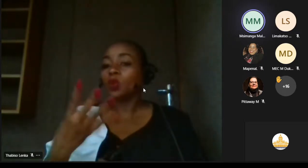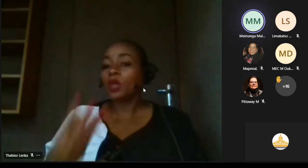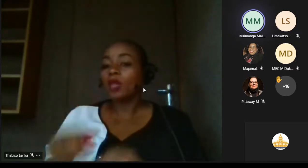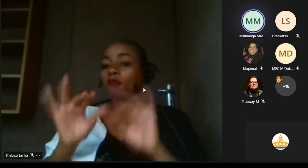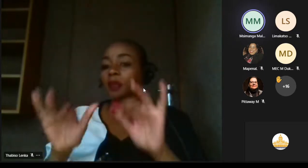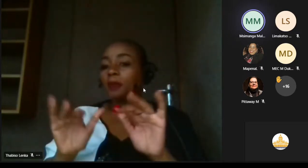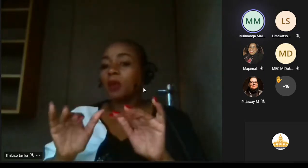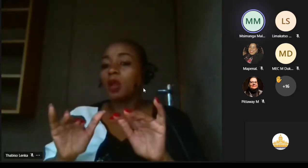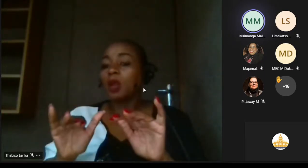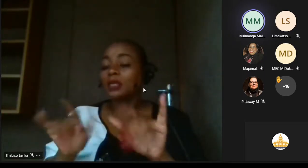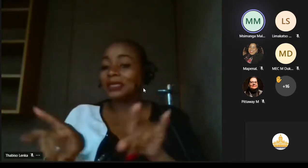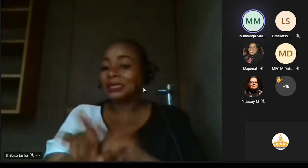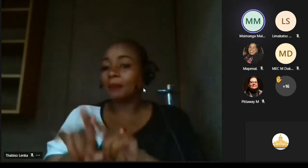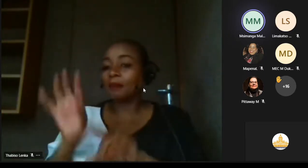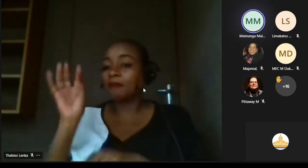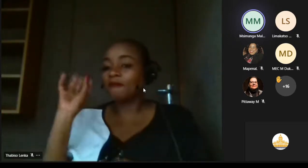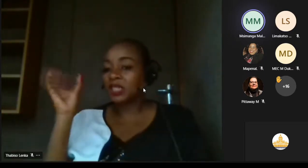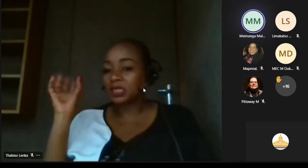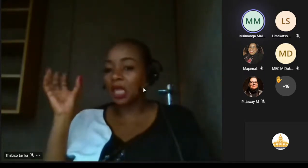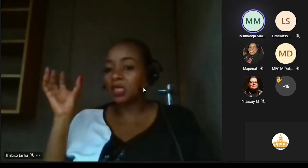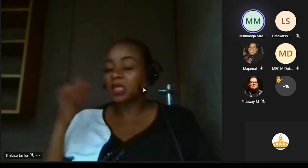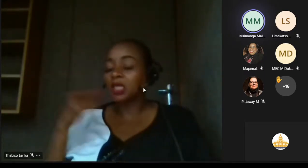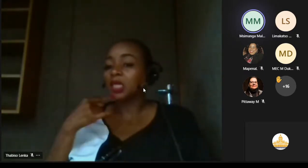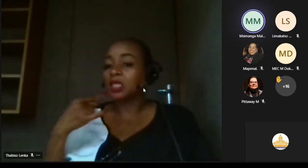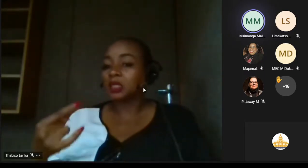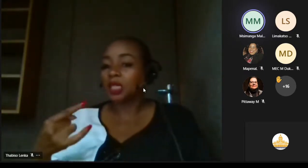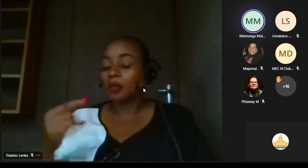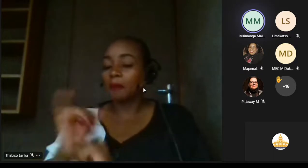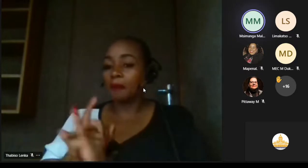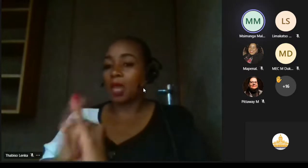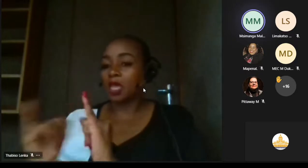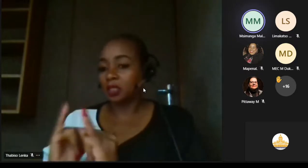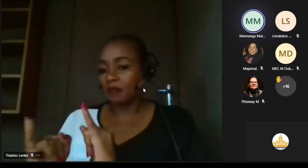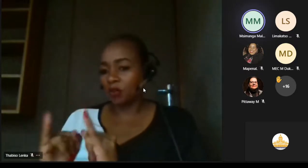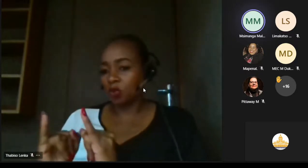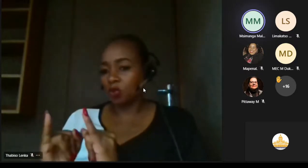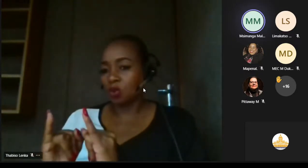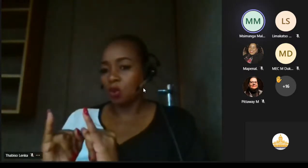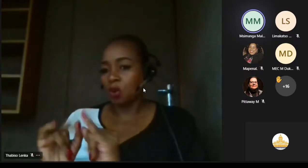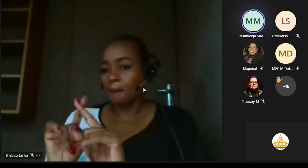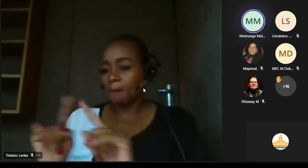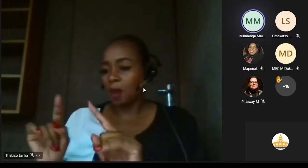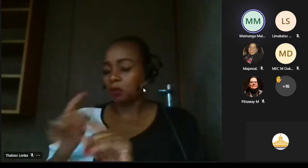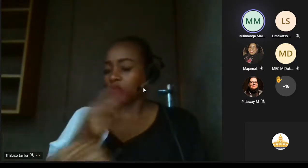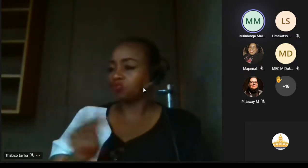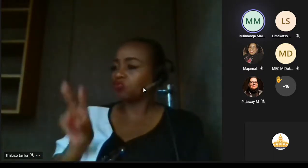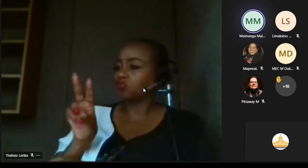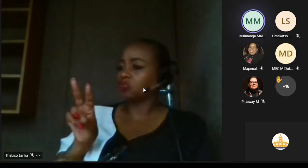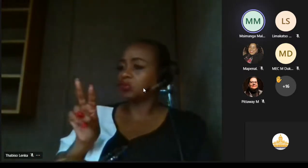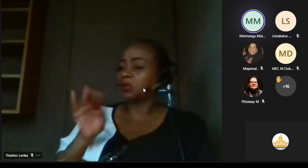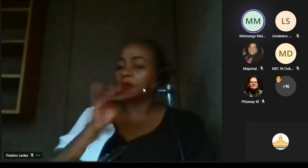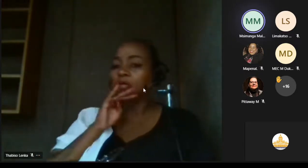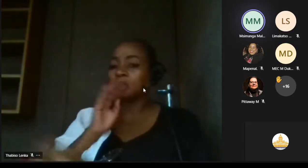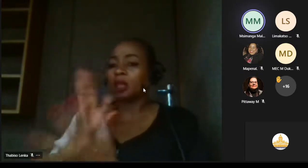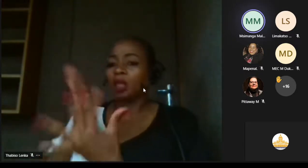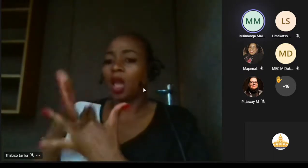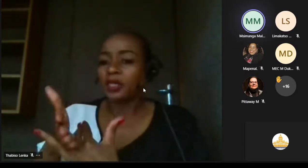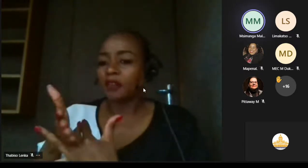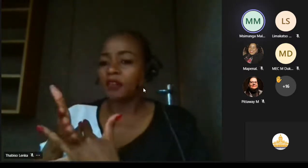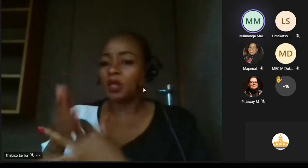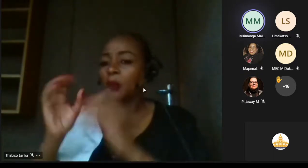mona provinceng go thwe ba ya ba lo intervene mara ga o thola go sheba batho ba ga ba intervene ba